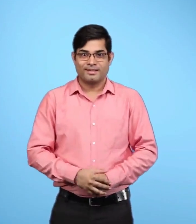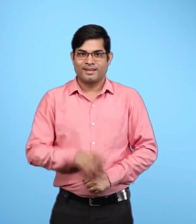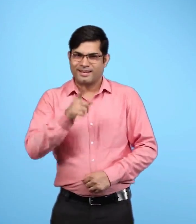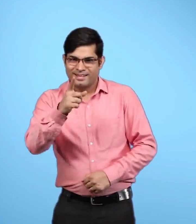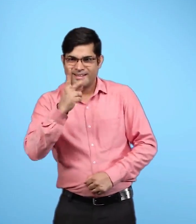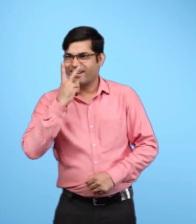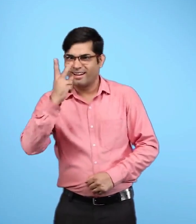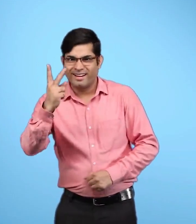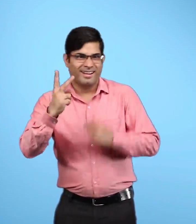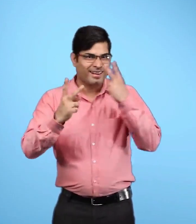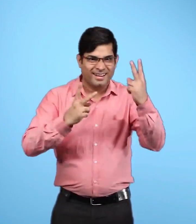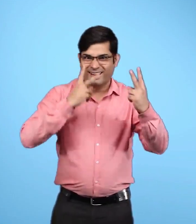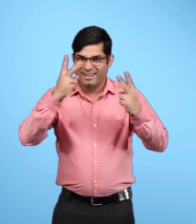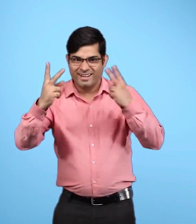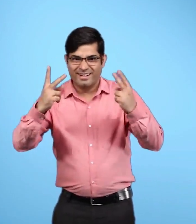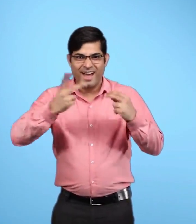There are many colors around you.